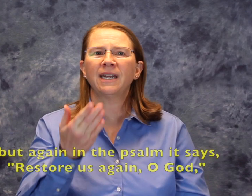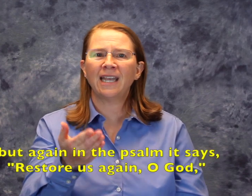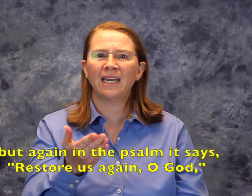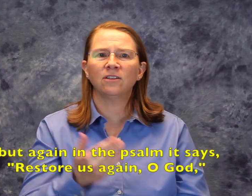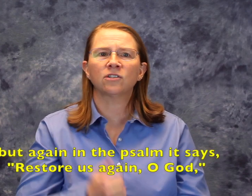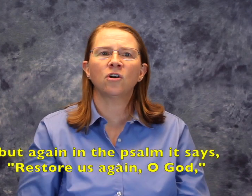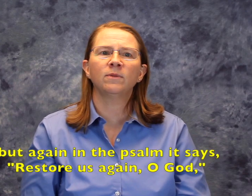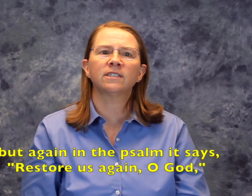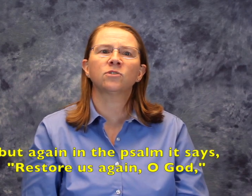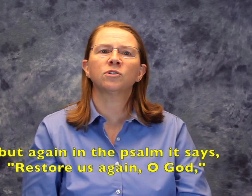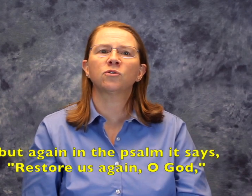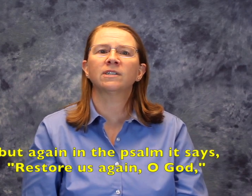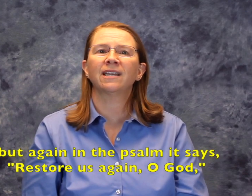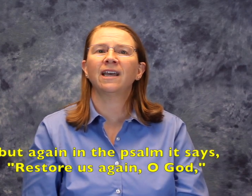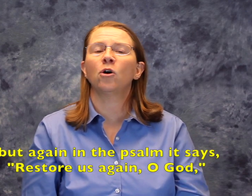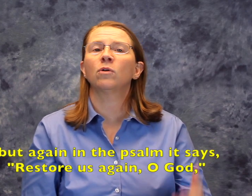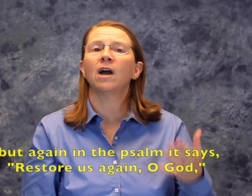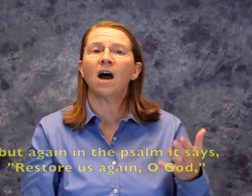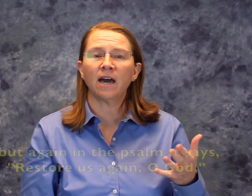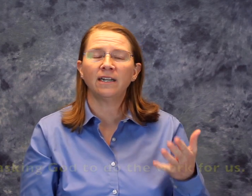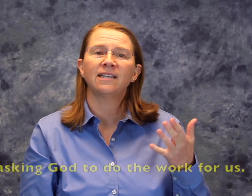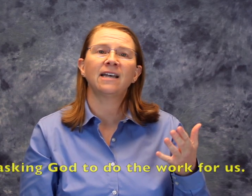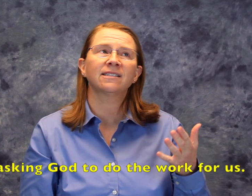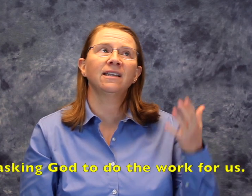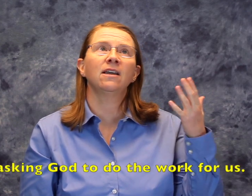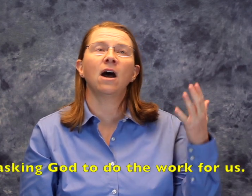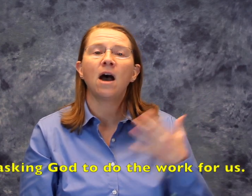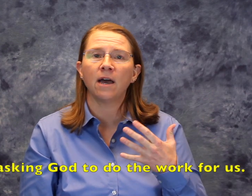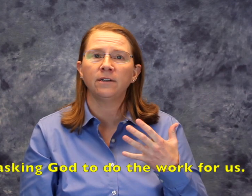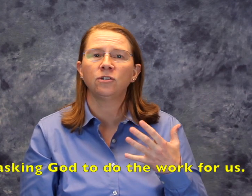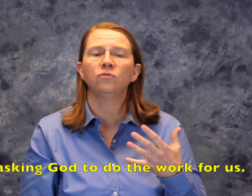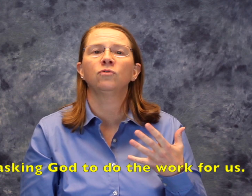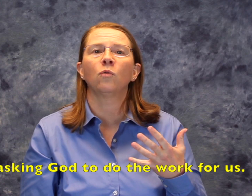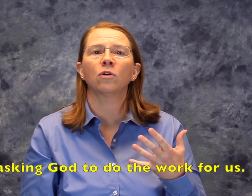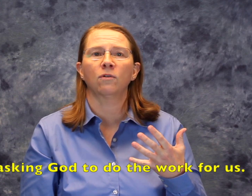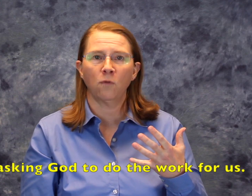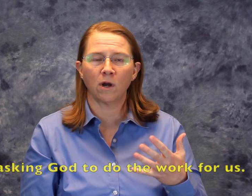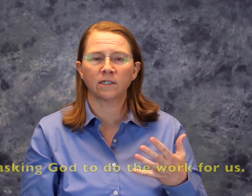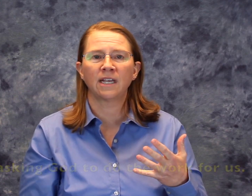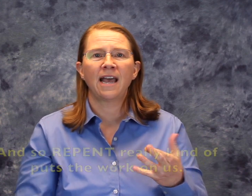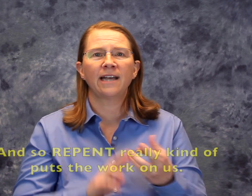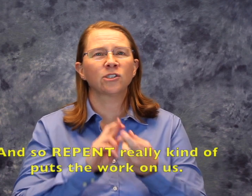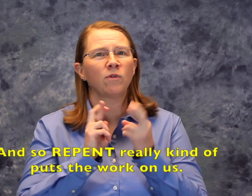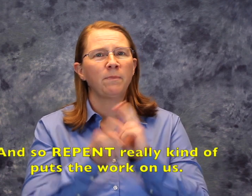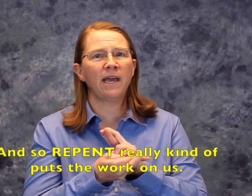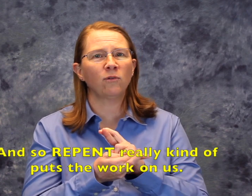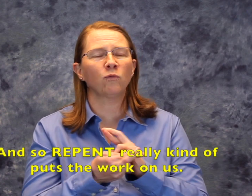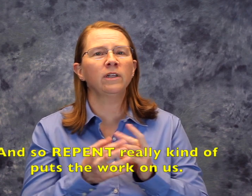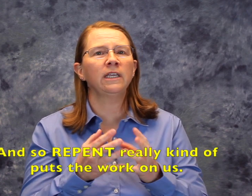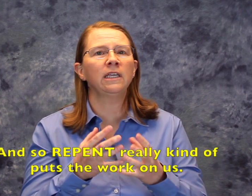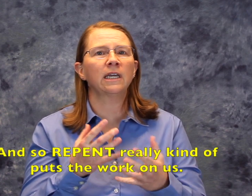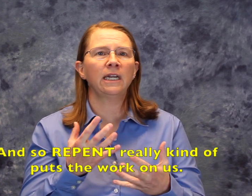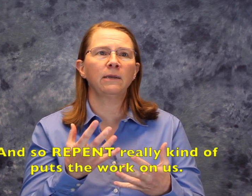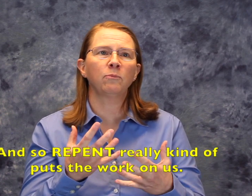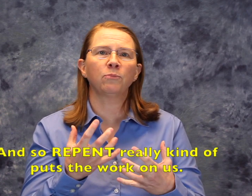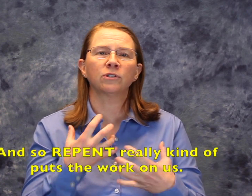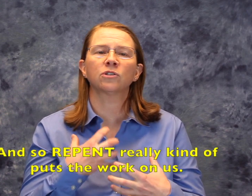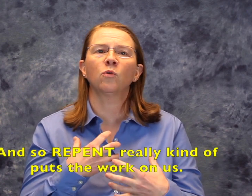again, in the psalm it says, "Restore us again, O God." It's asking God to do the work for us. And so repent really kind of puts the work